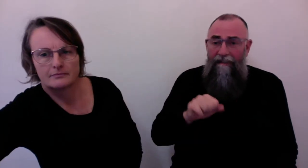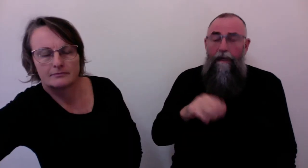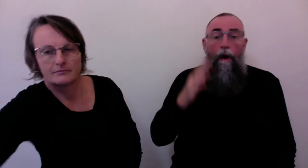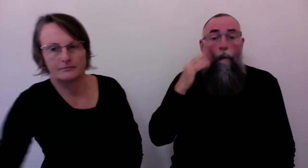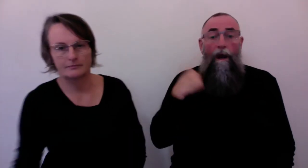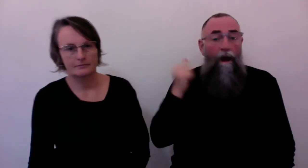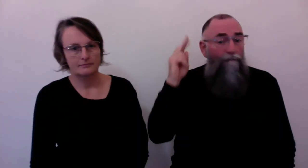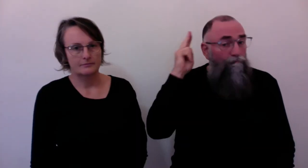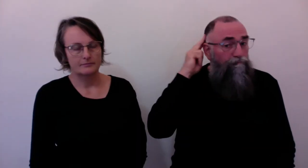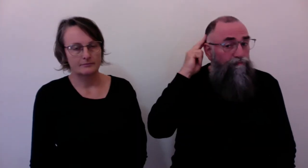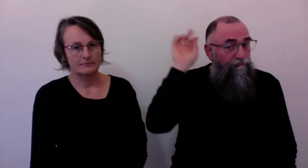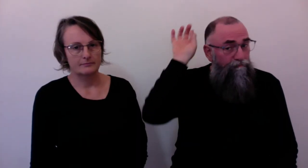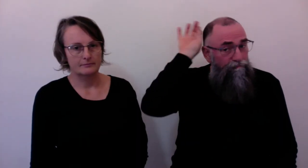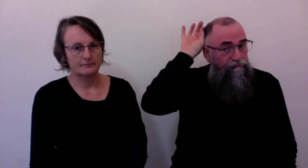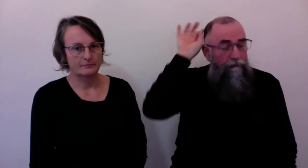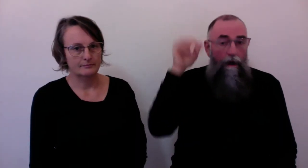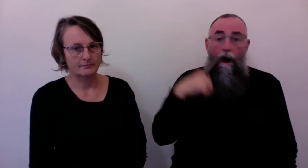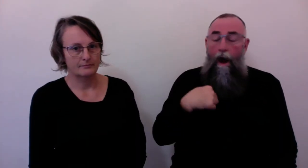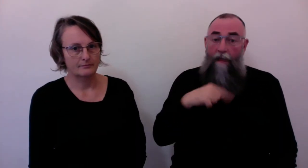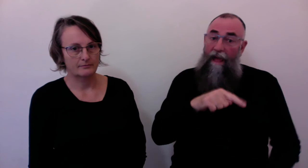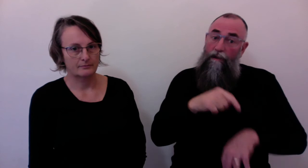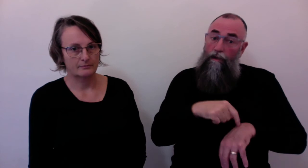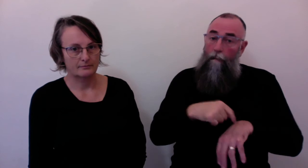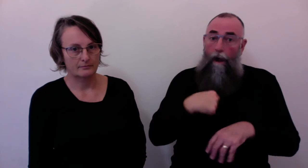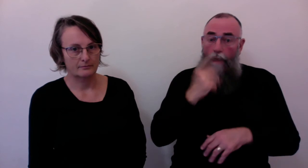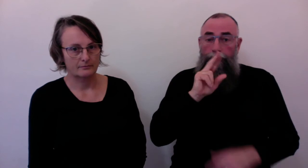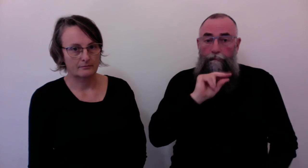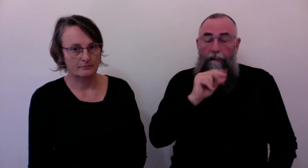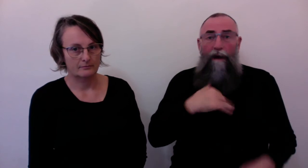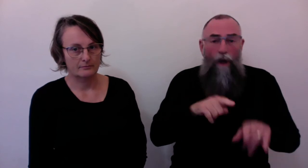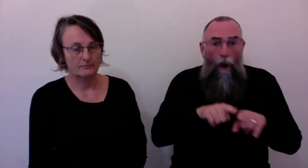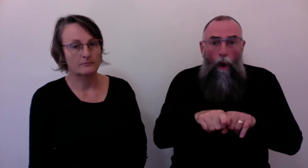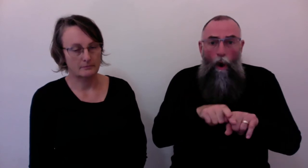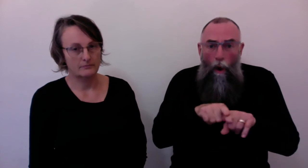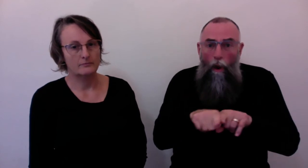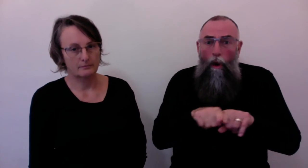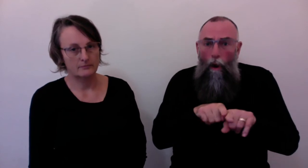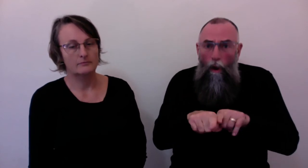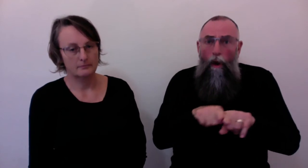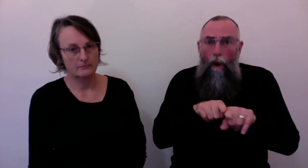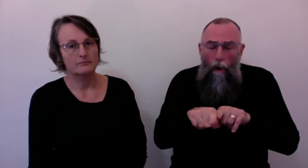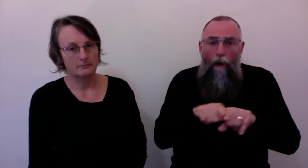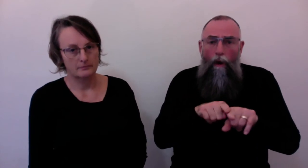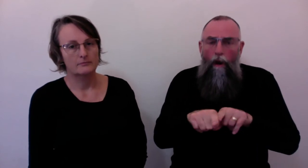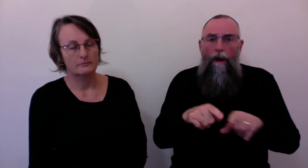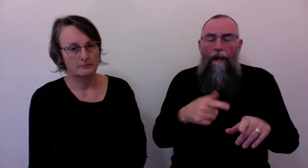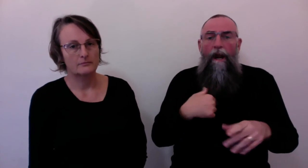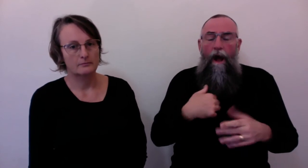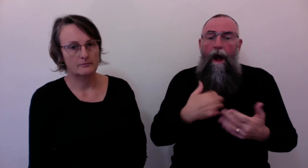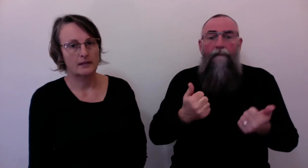implant, I couldn't speak at all. So I had to learn to speak, and I had a lot of speech